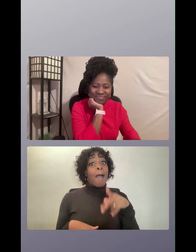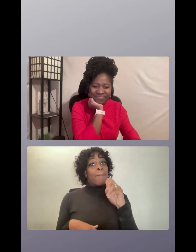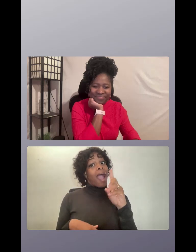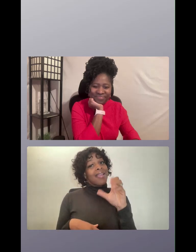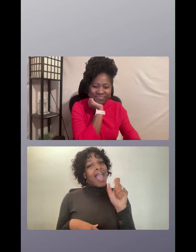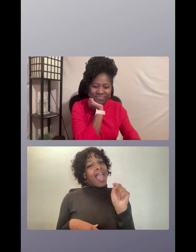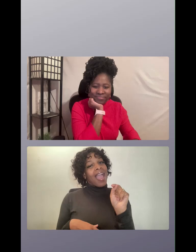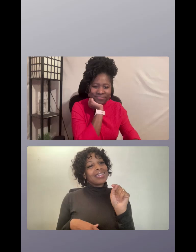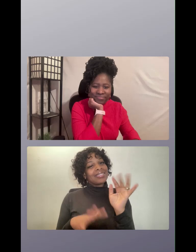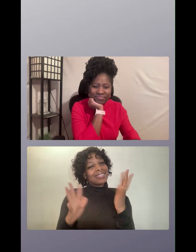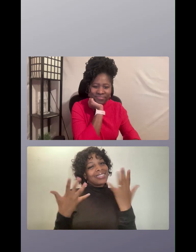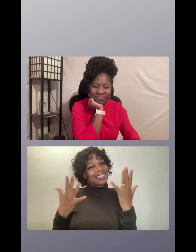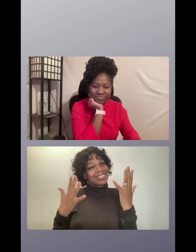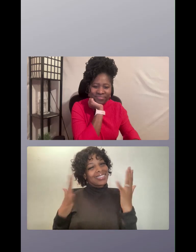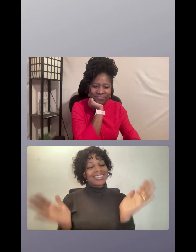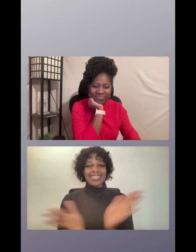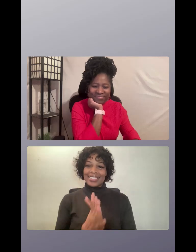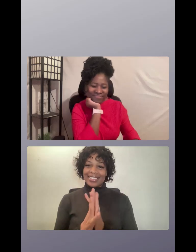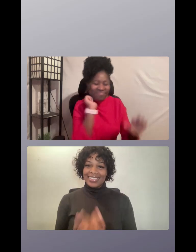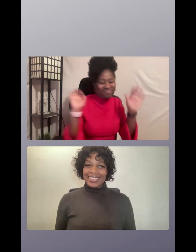amazing podcast.